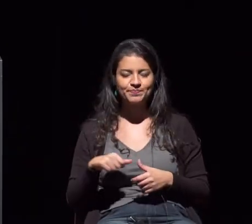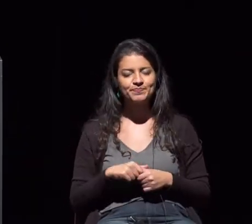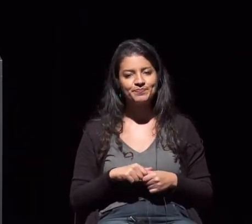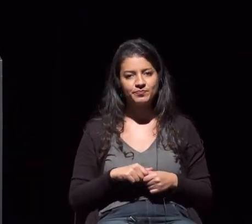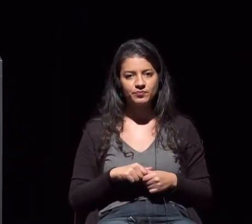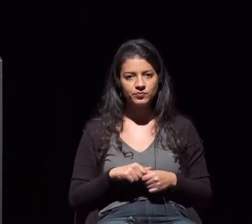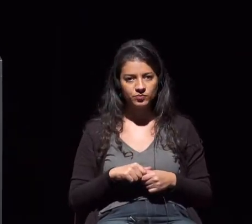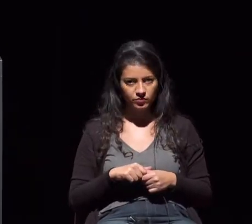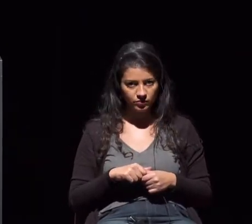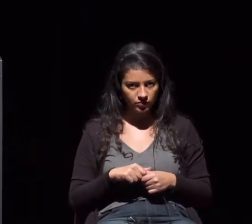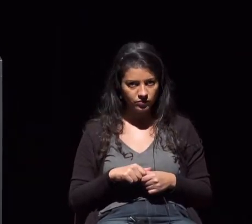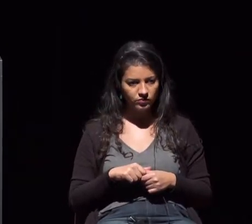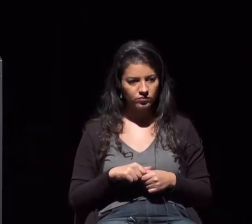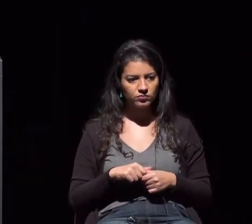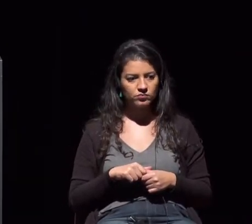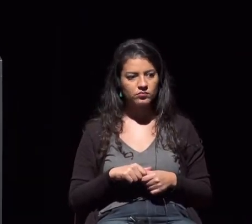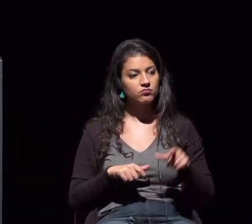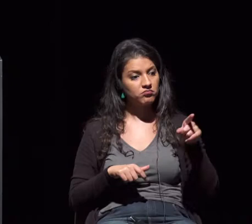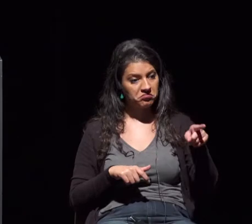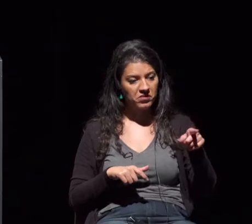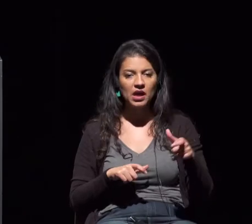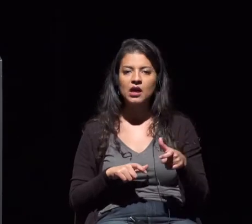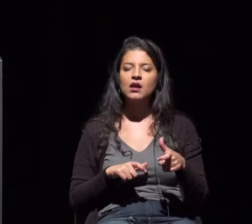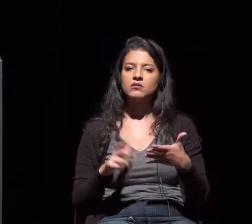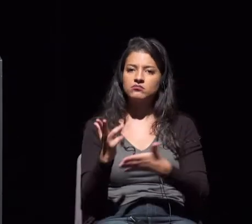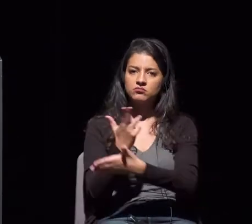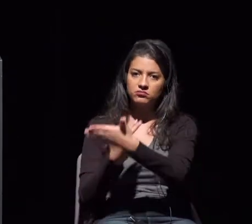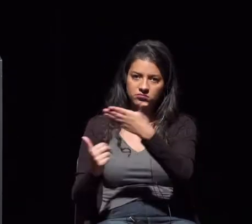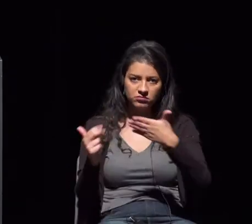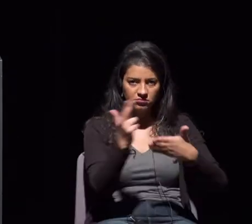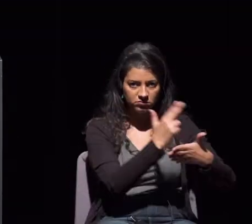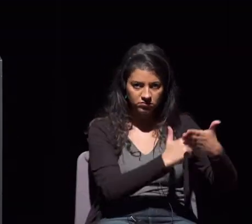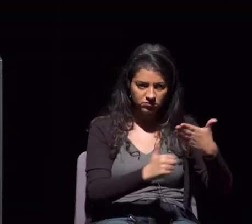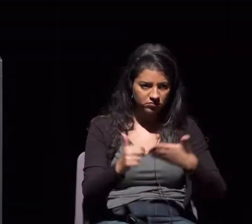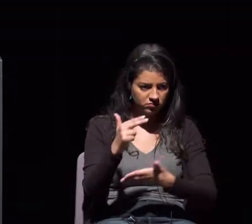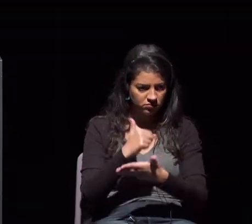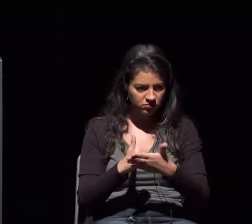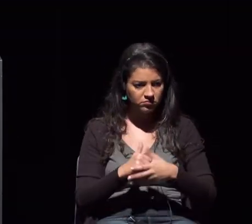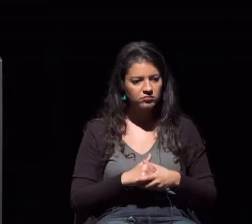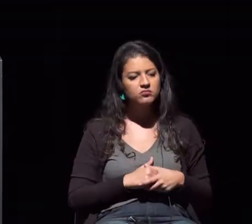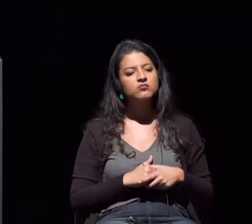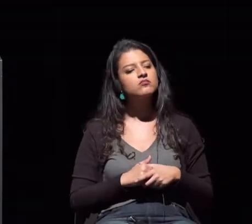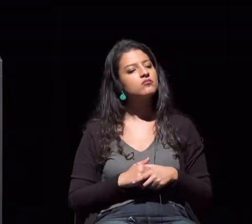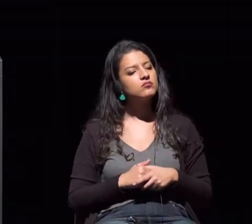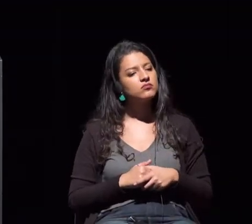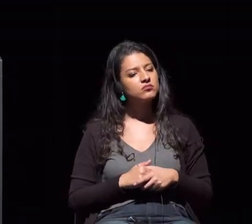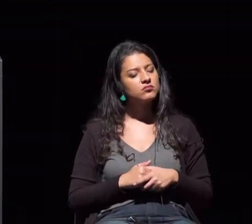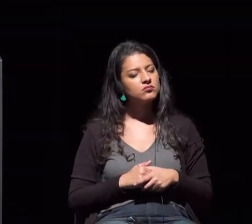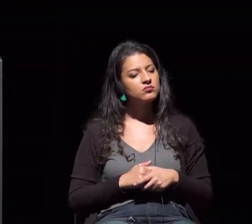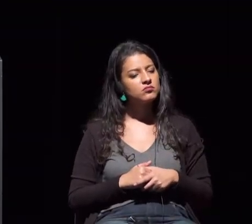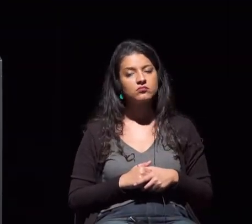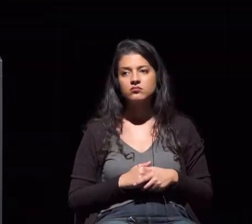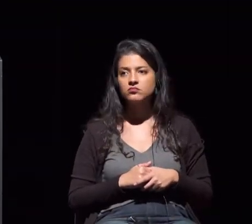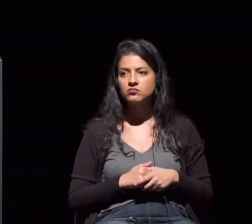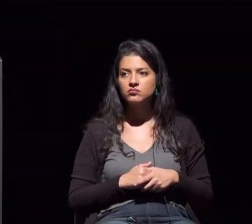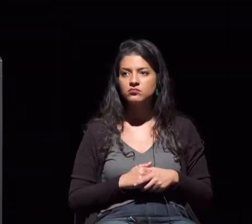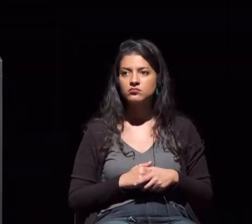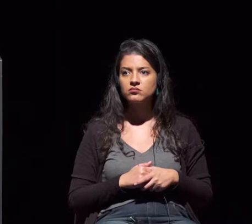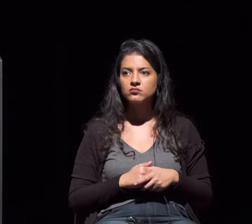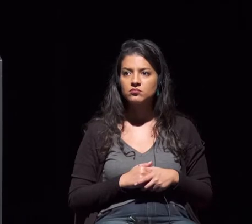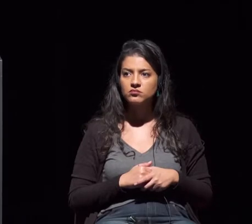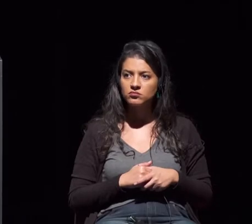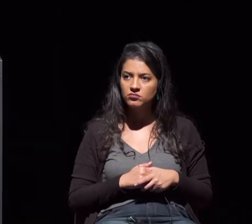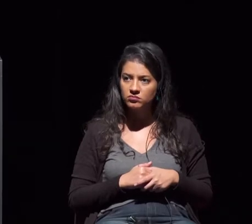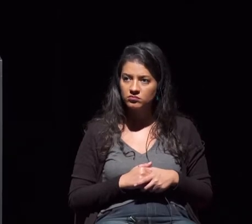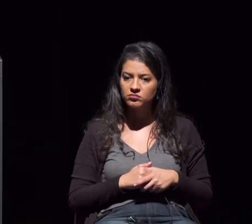And she's also using the head as a seat of you know, knowledge and beauty, in which again drawing